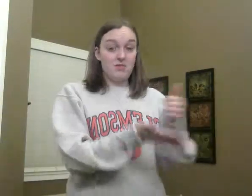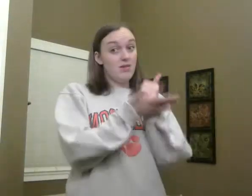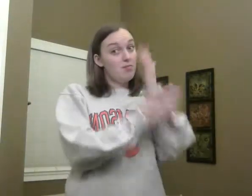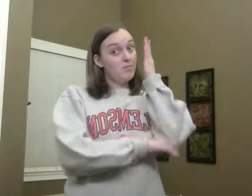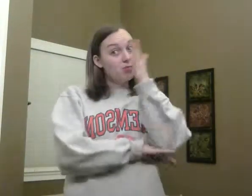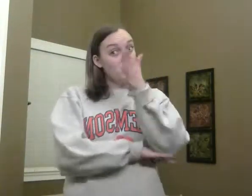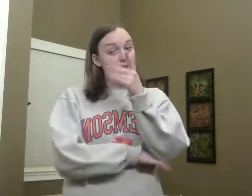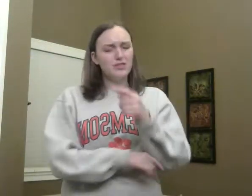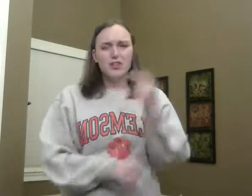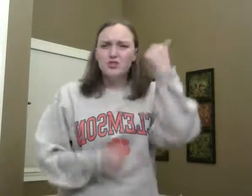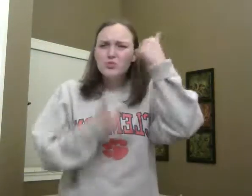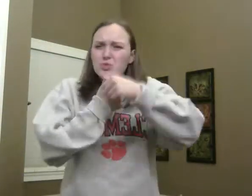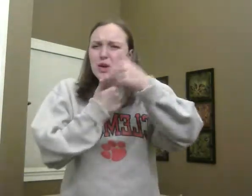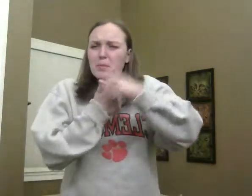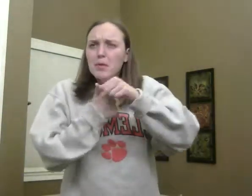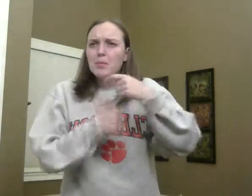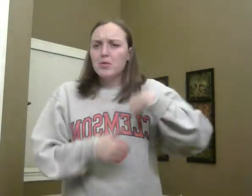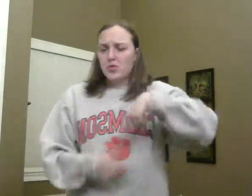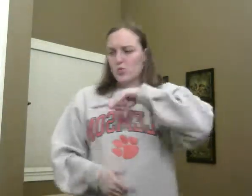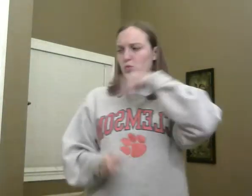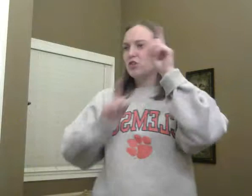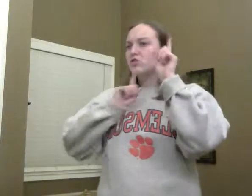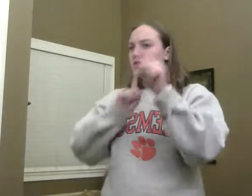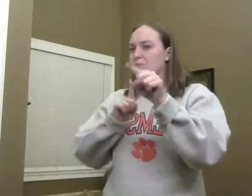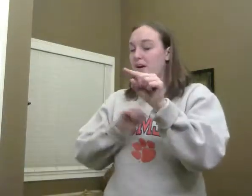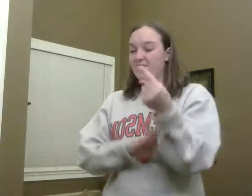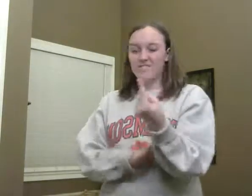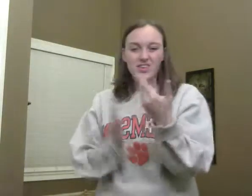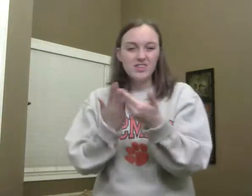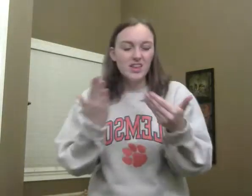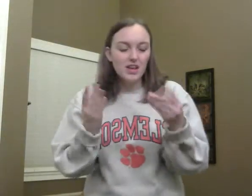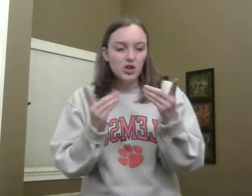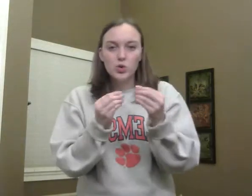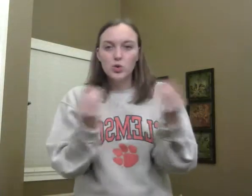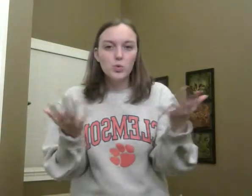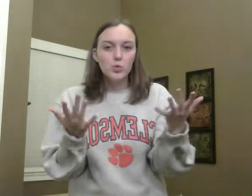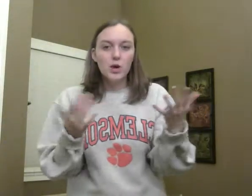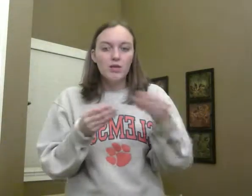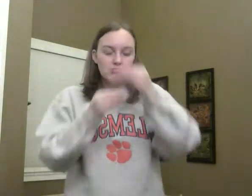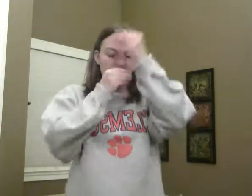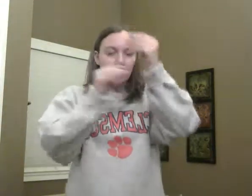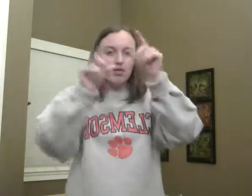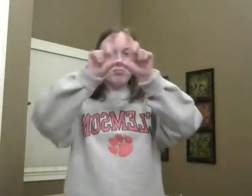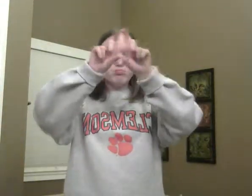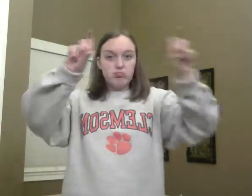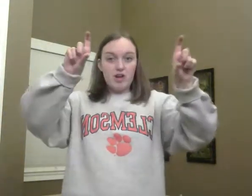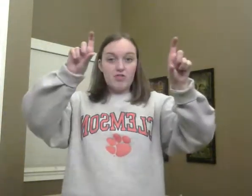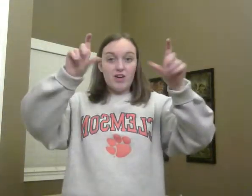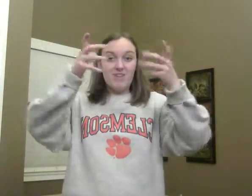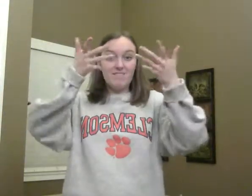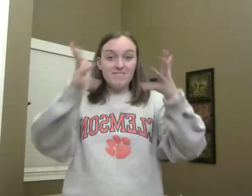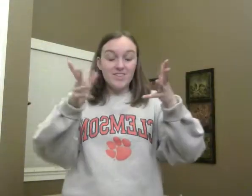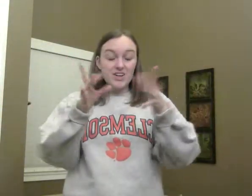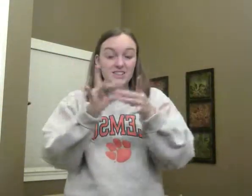we respond, the first thing we do is tell the paragraph, then the sentence number, then we give